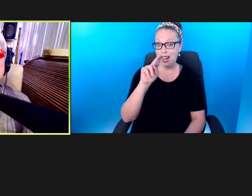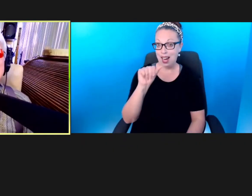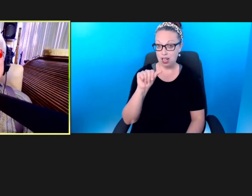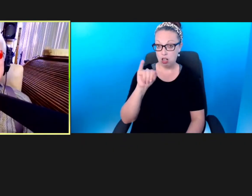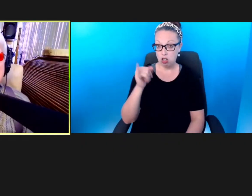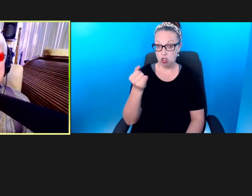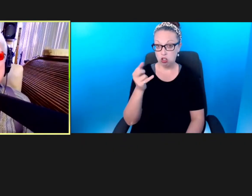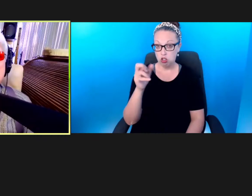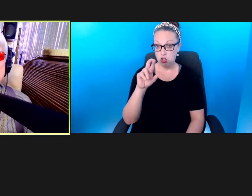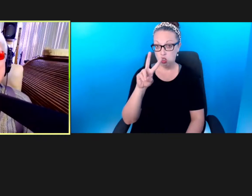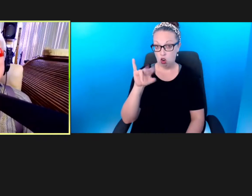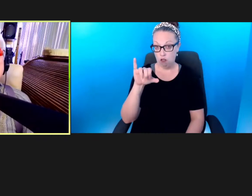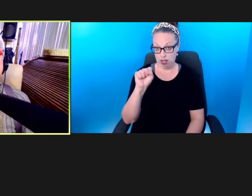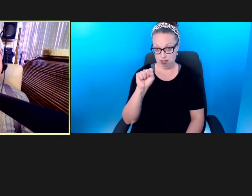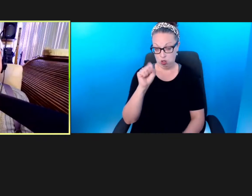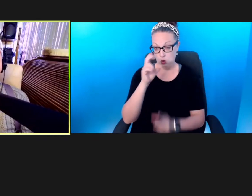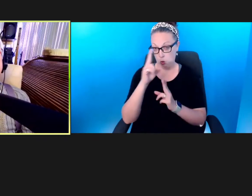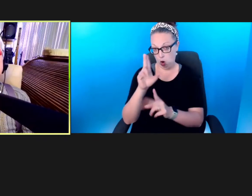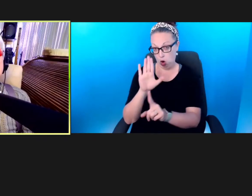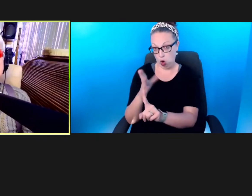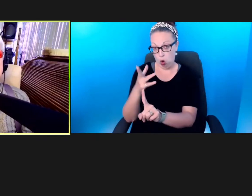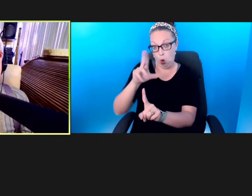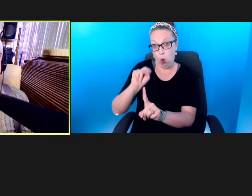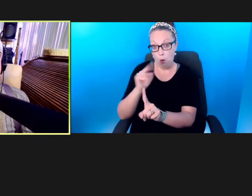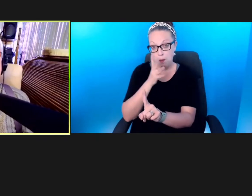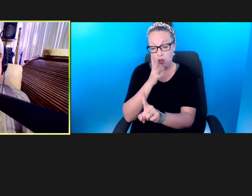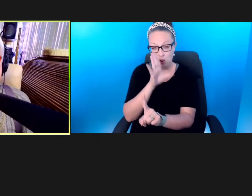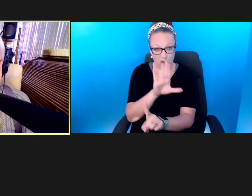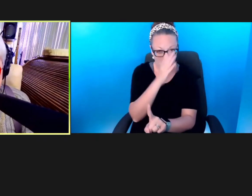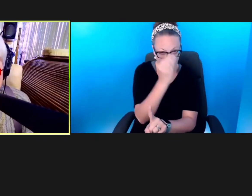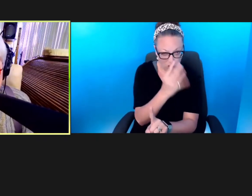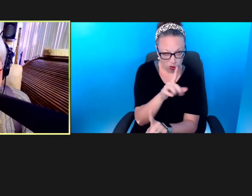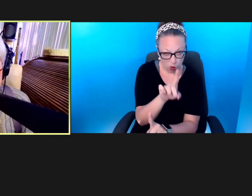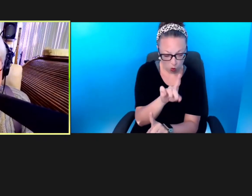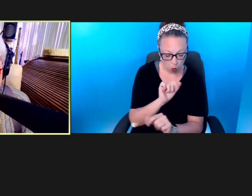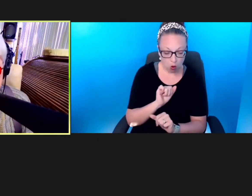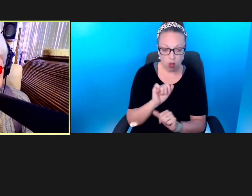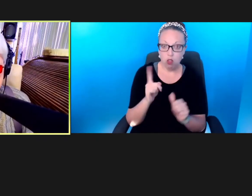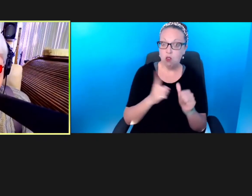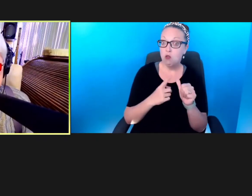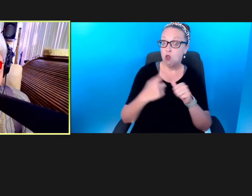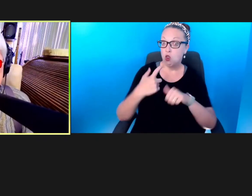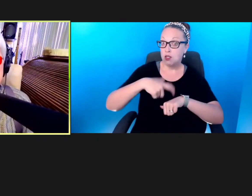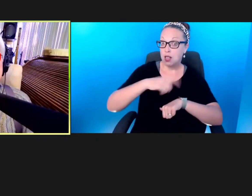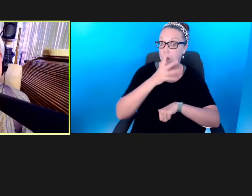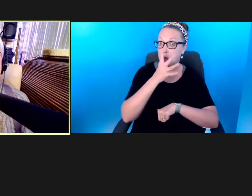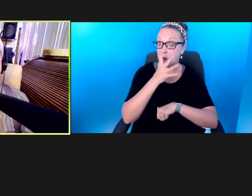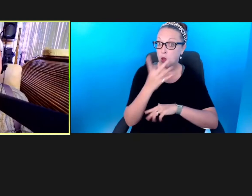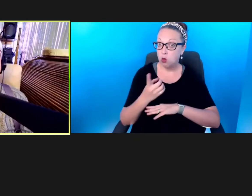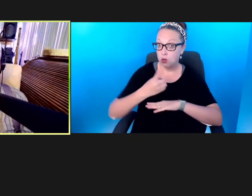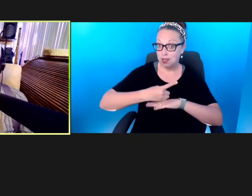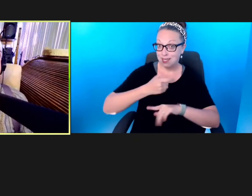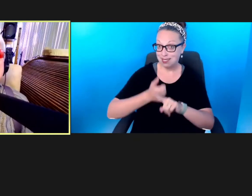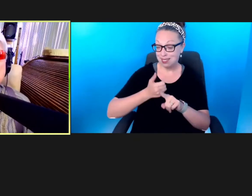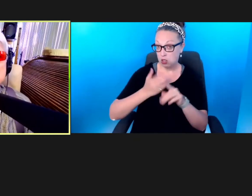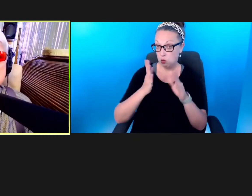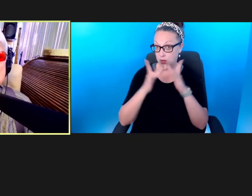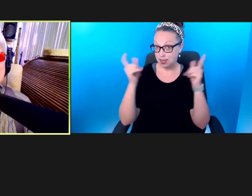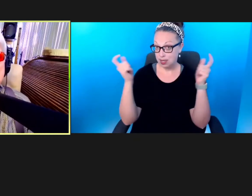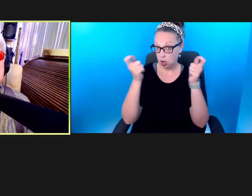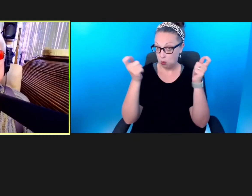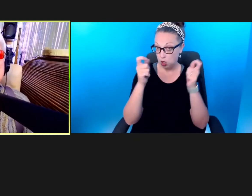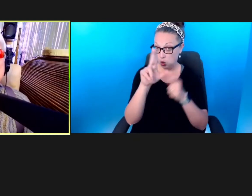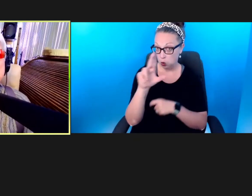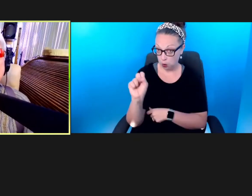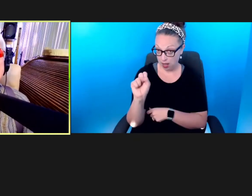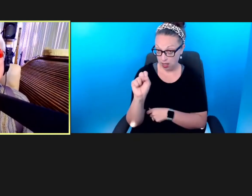of her own mother, and by the way, the first time that Mother's Day was celebrated in the U.S.,